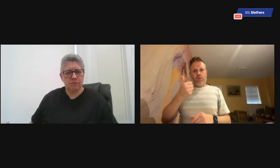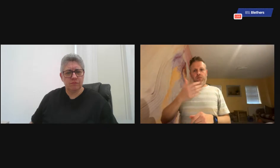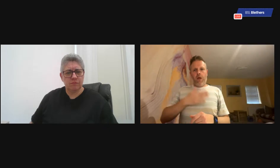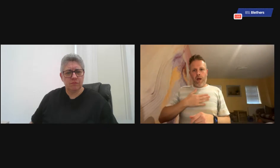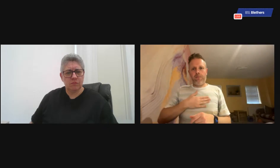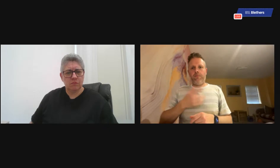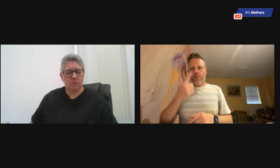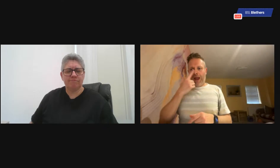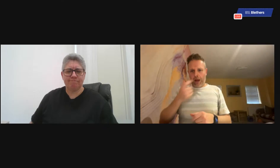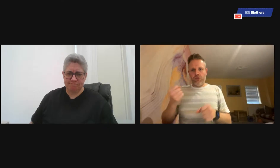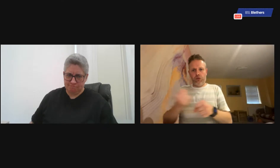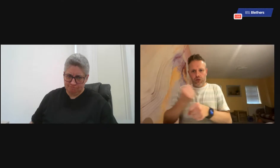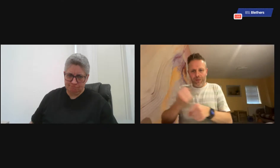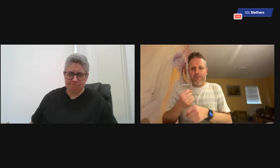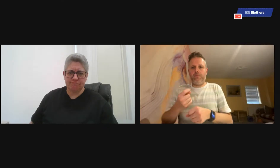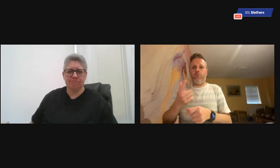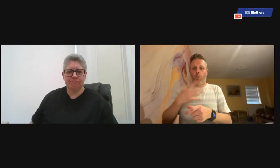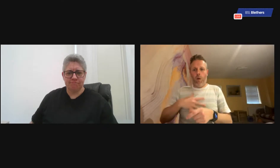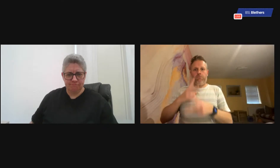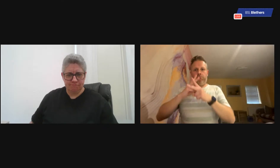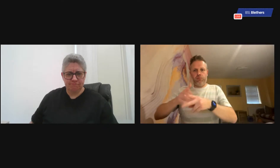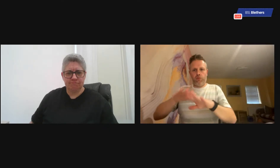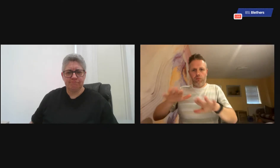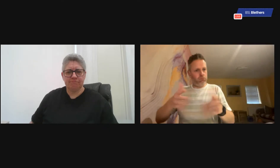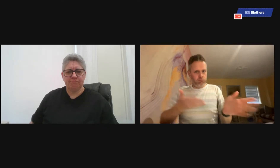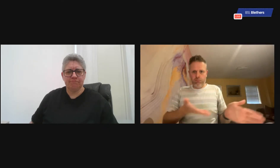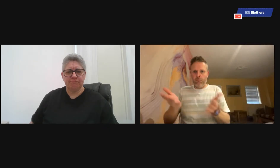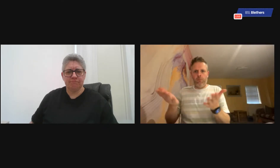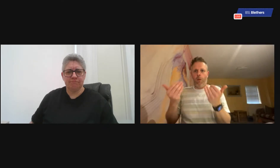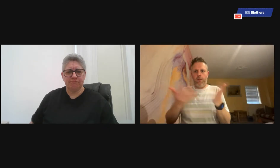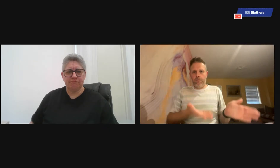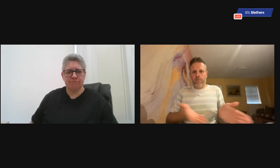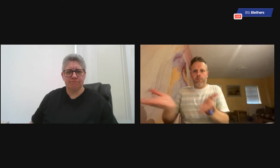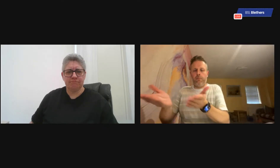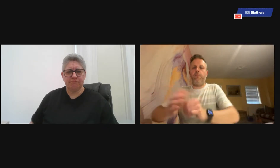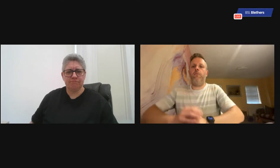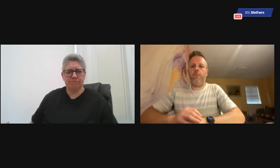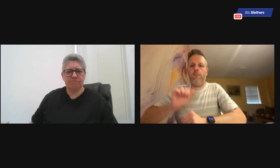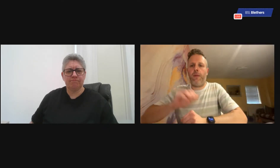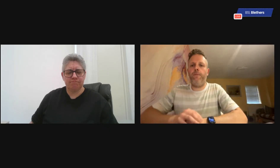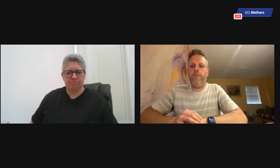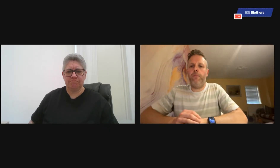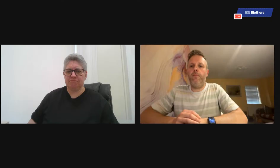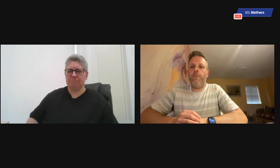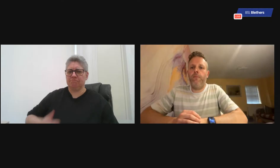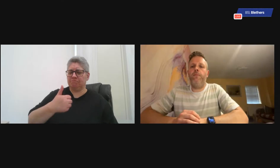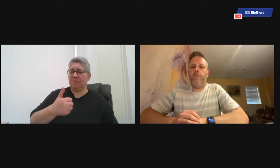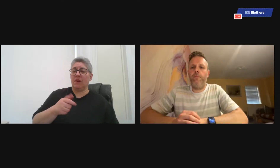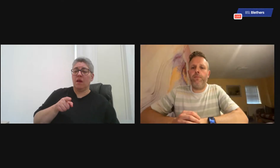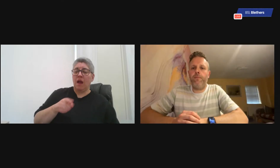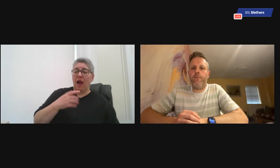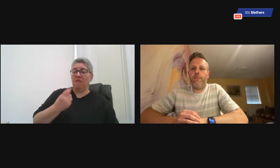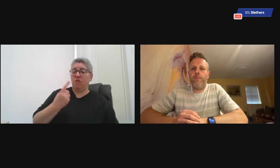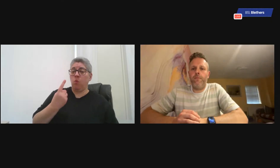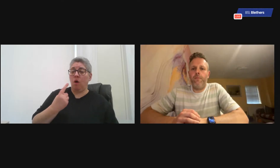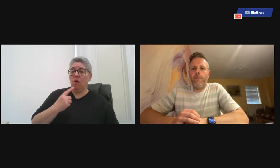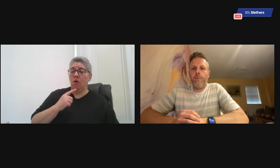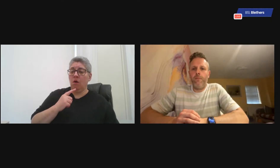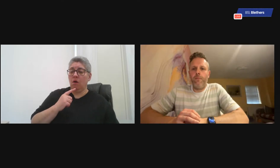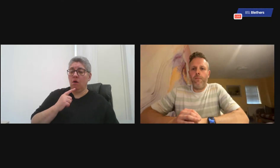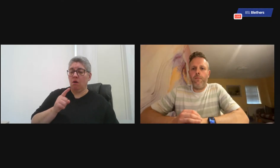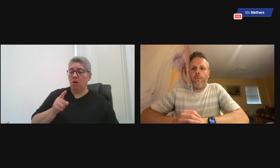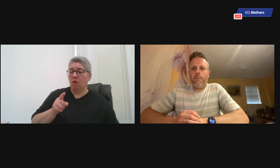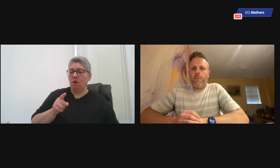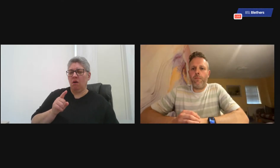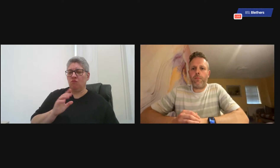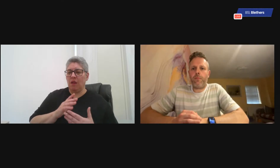couple. It doesn't matter. I think it's important in terms of your age. So that those